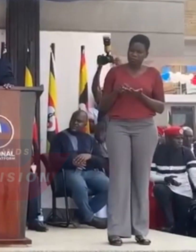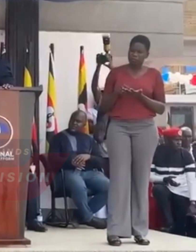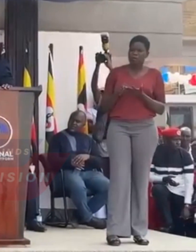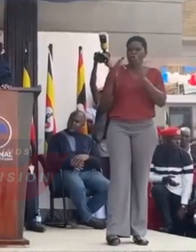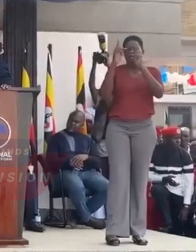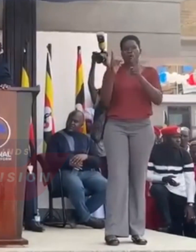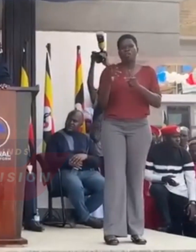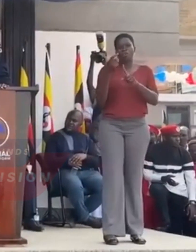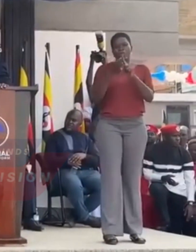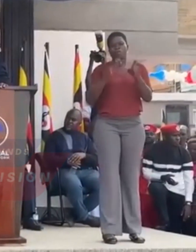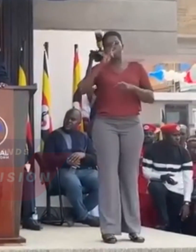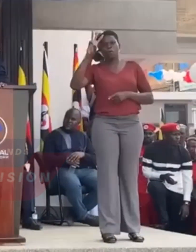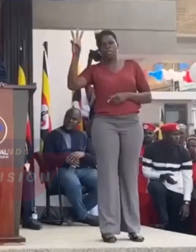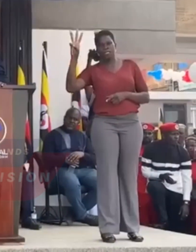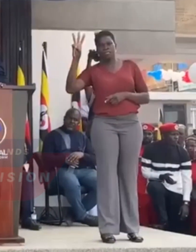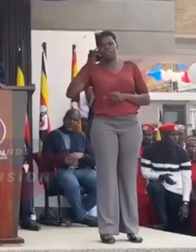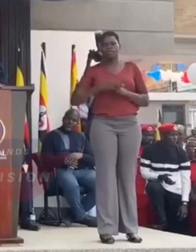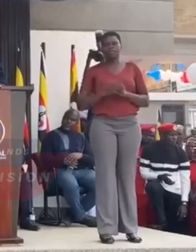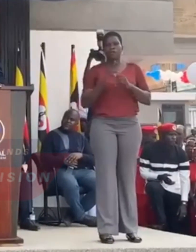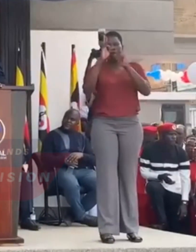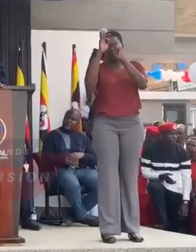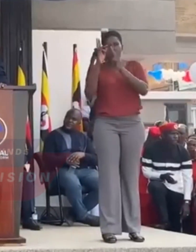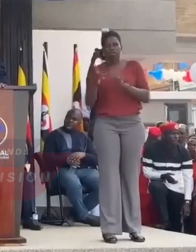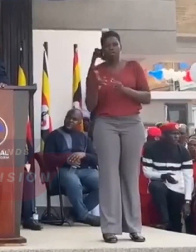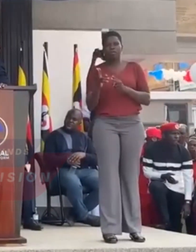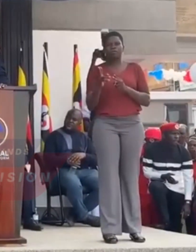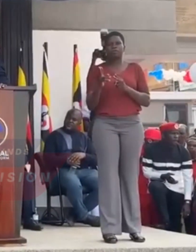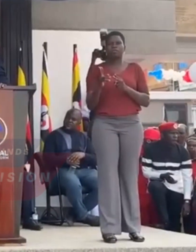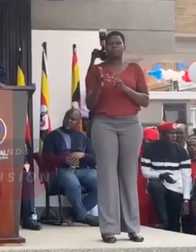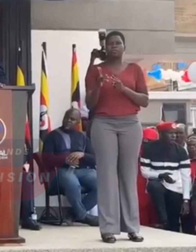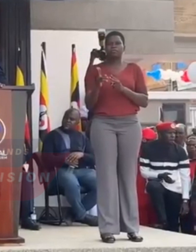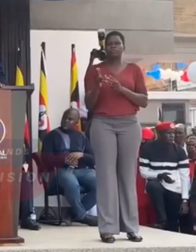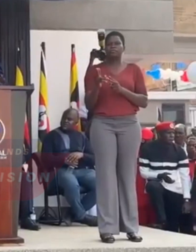the Honorable Jolly Mujisha from West, the Honorable